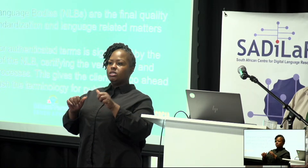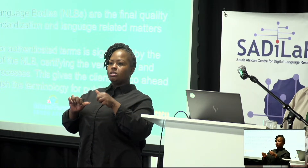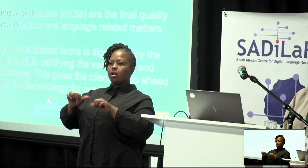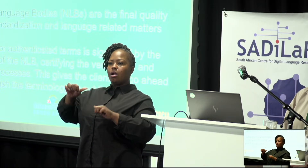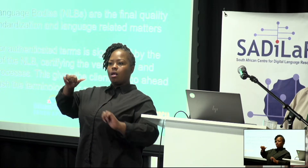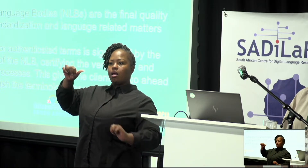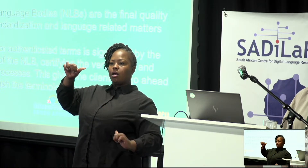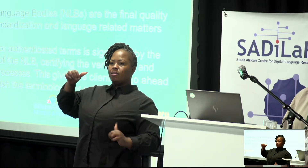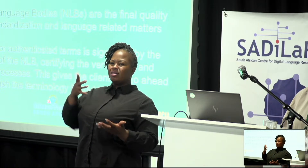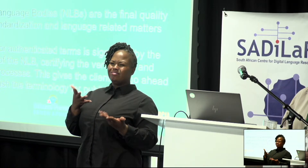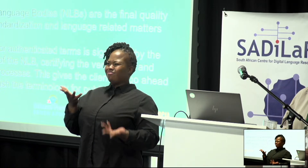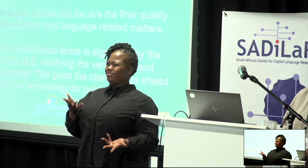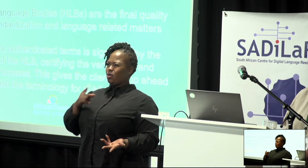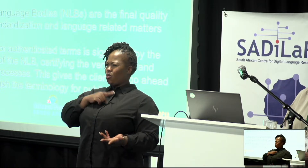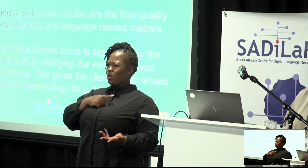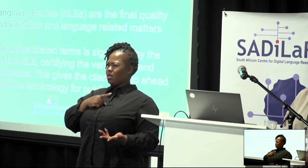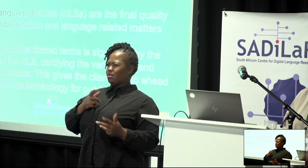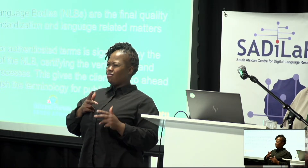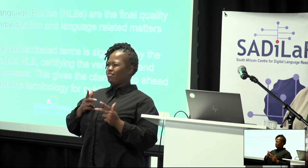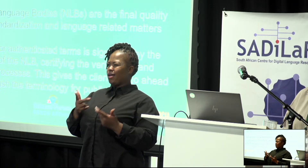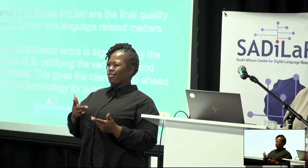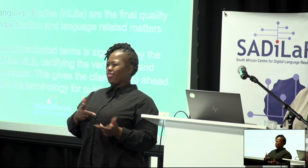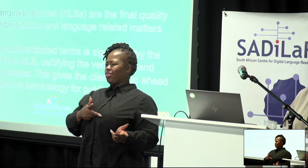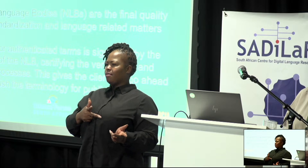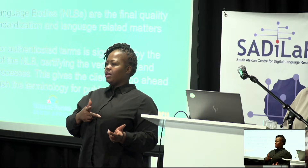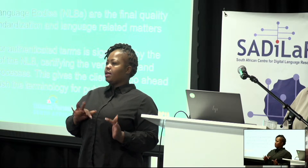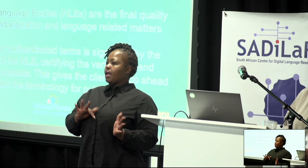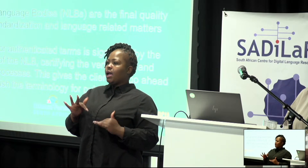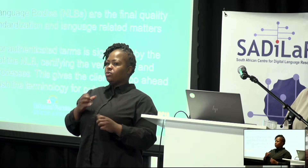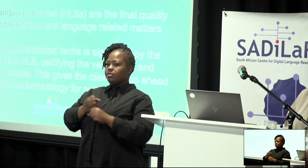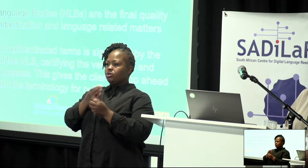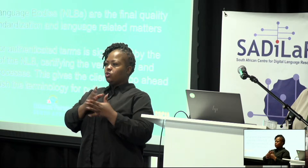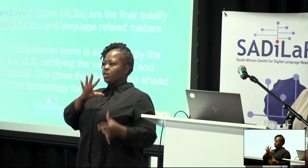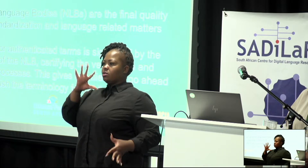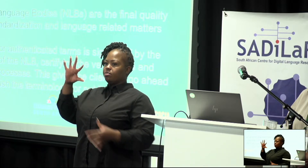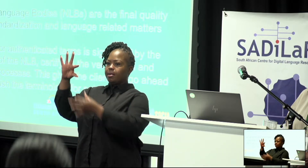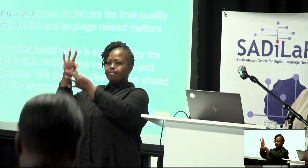behind. How do we move ourselves closer?